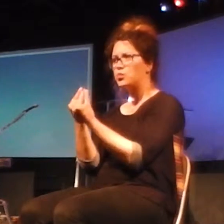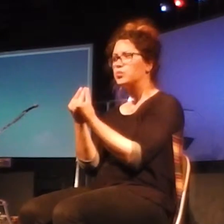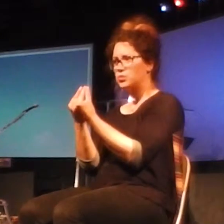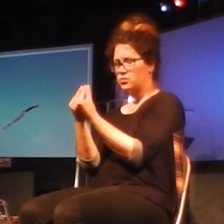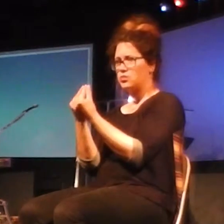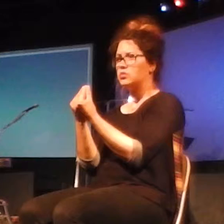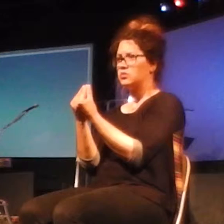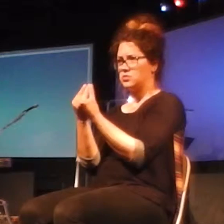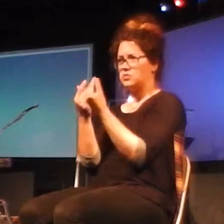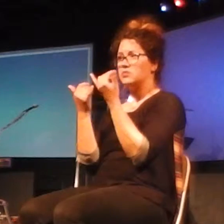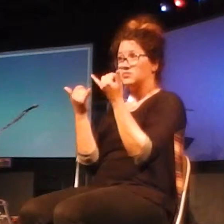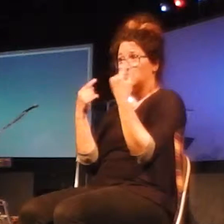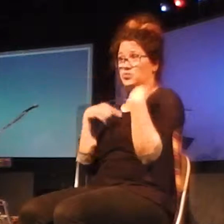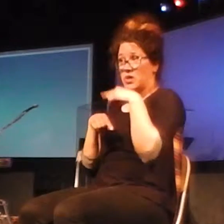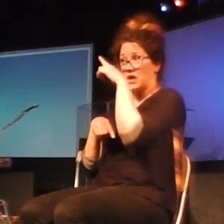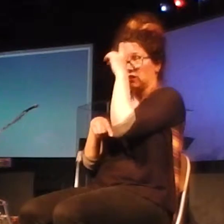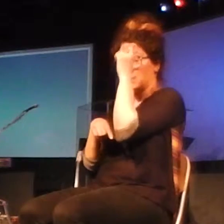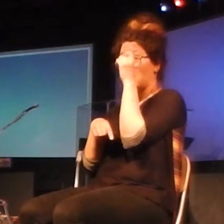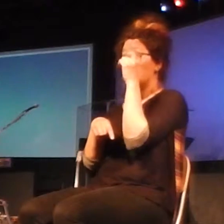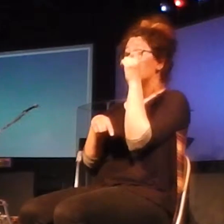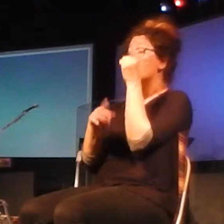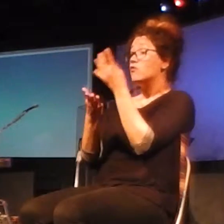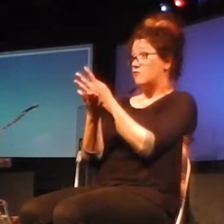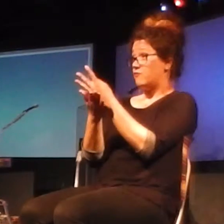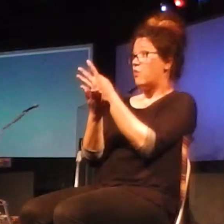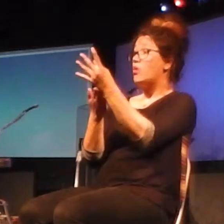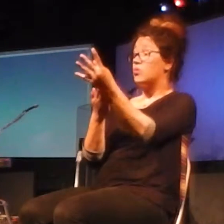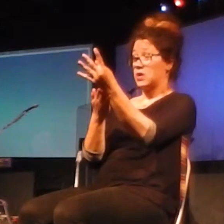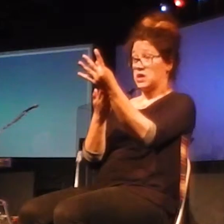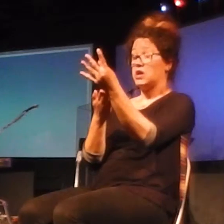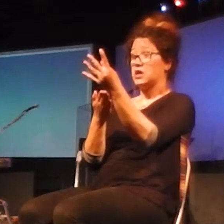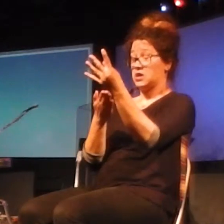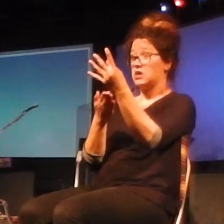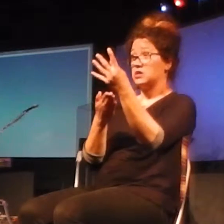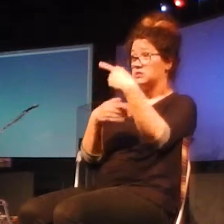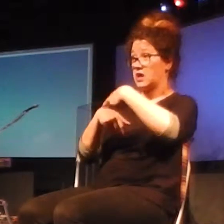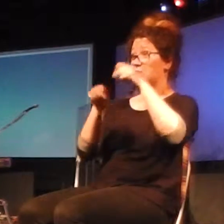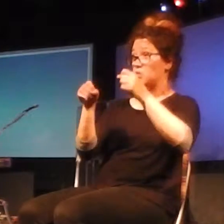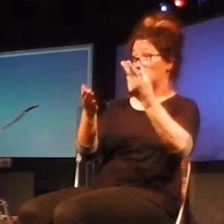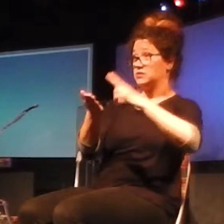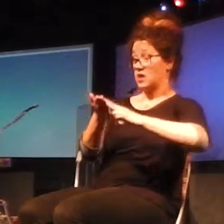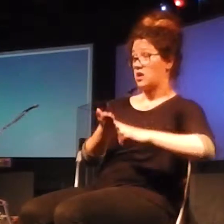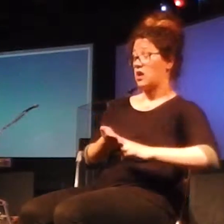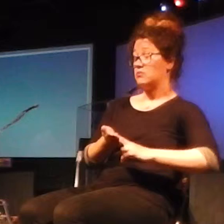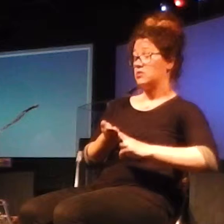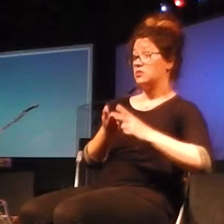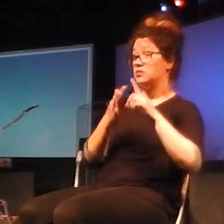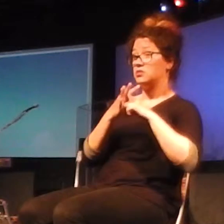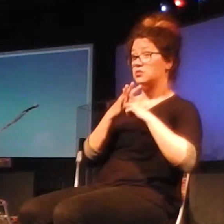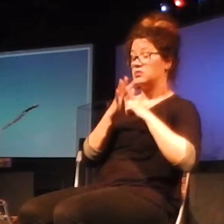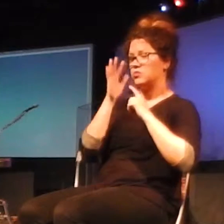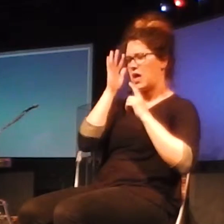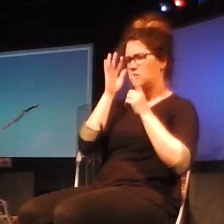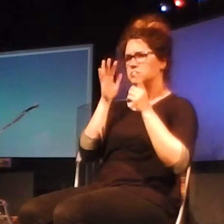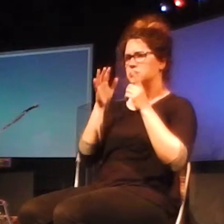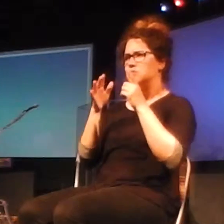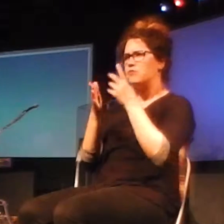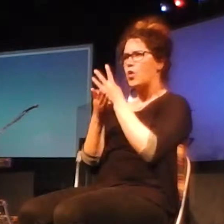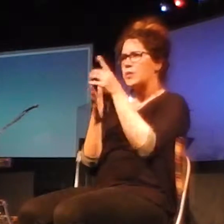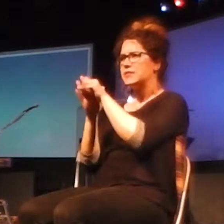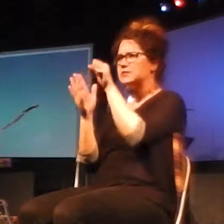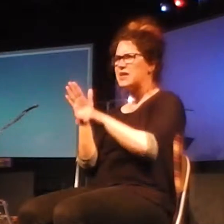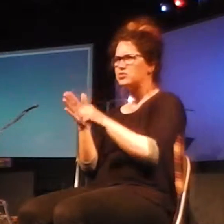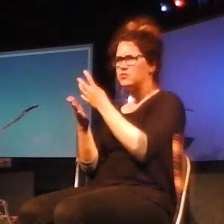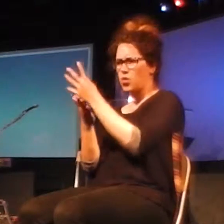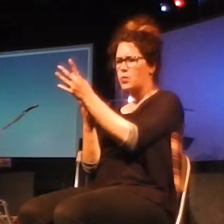group this summer. It's a 4-week window, starting the week, it's actually the week of June 12th or so. So anyway, please